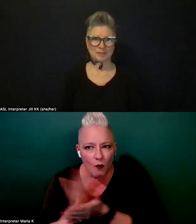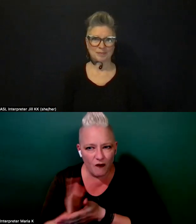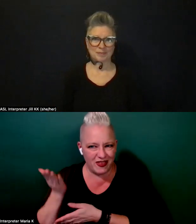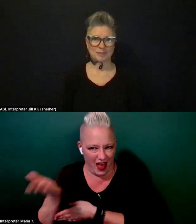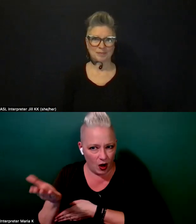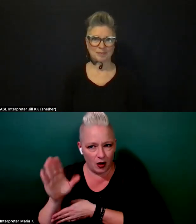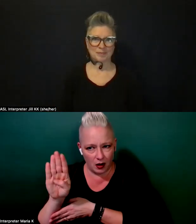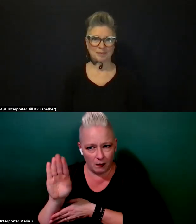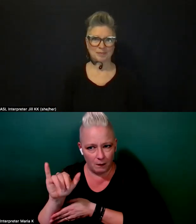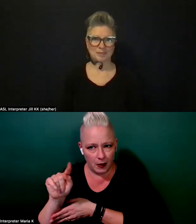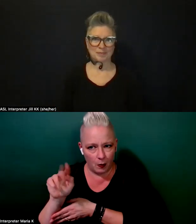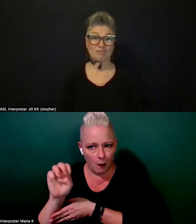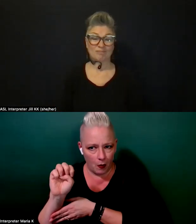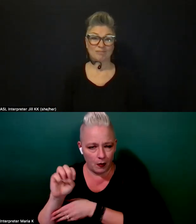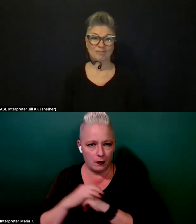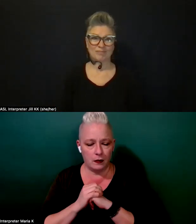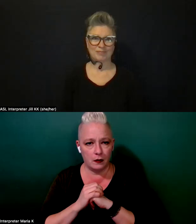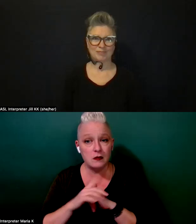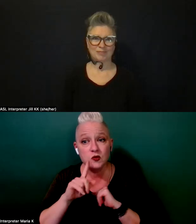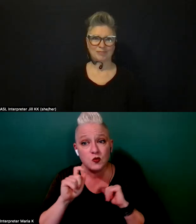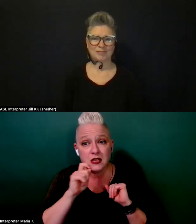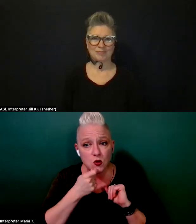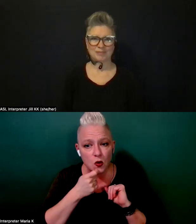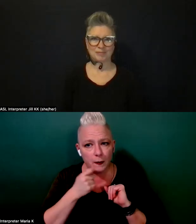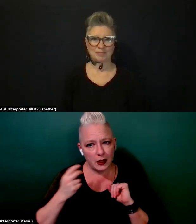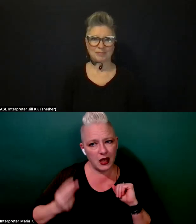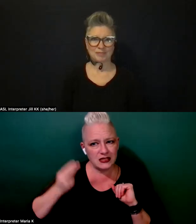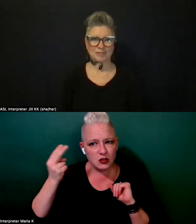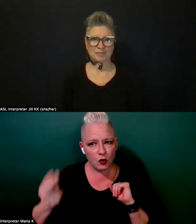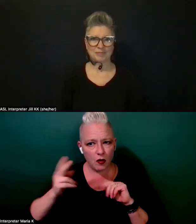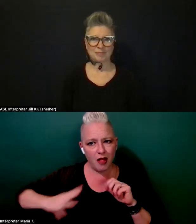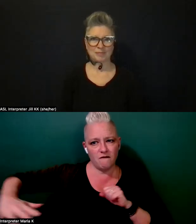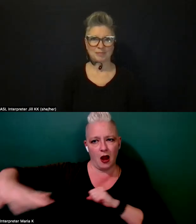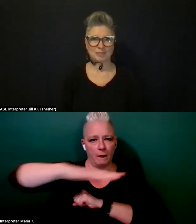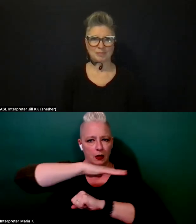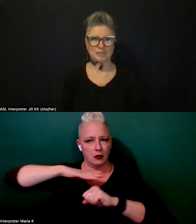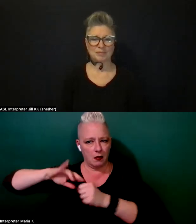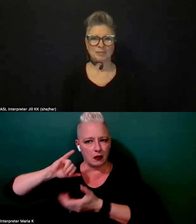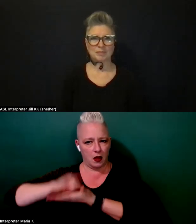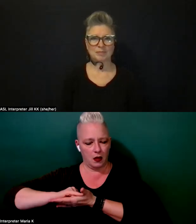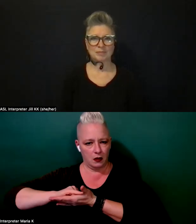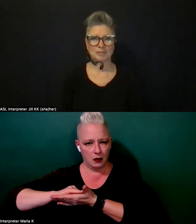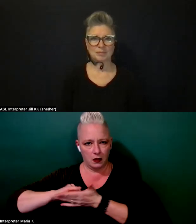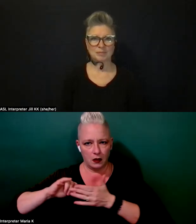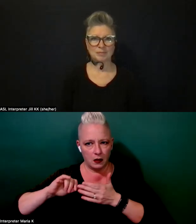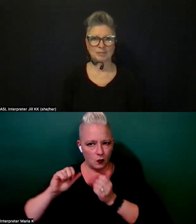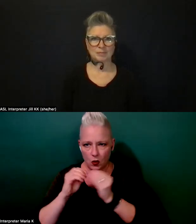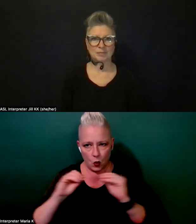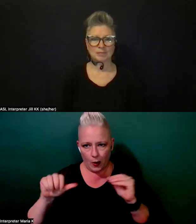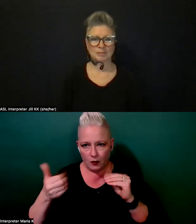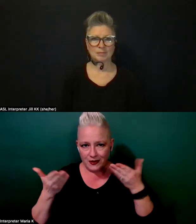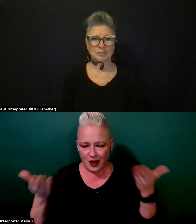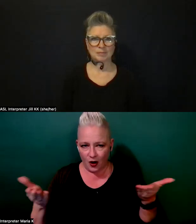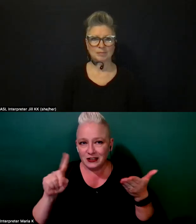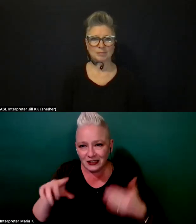cool. It was really cool being in a historical space like that with like nobody else around, just like the